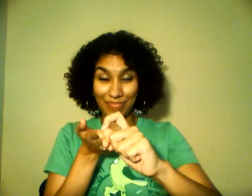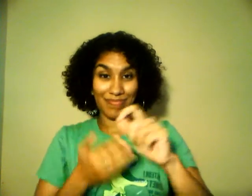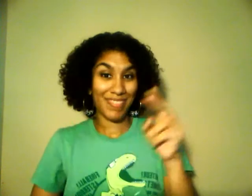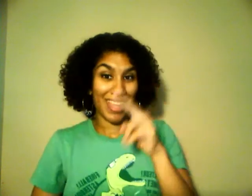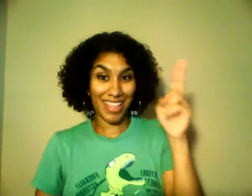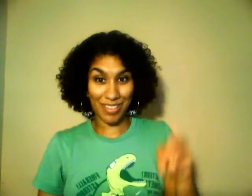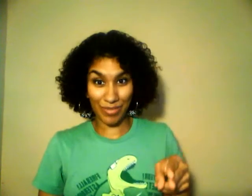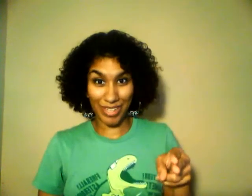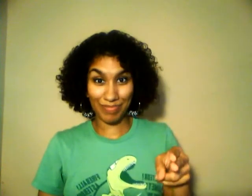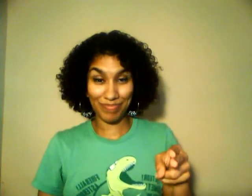History.